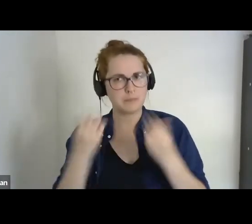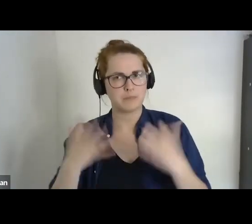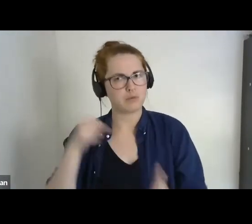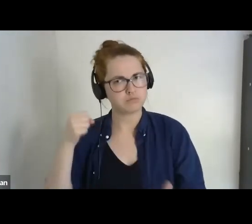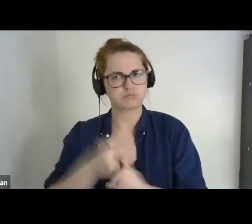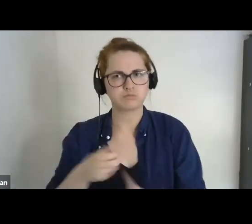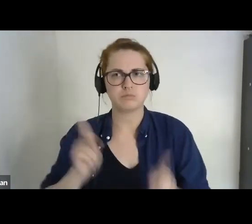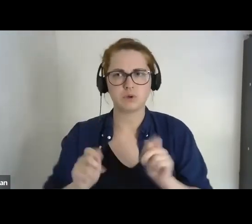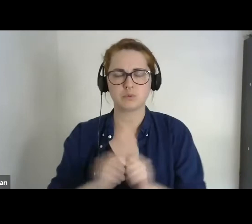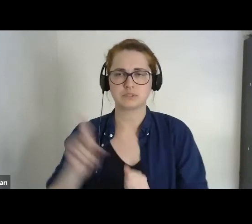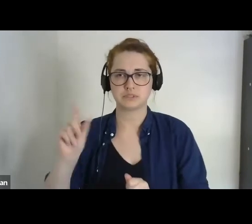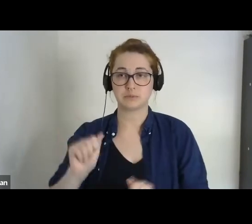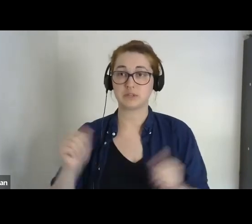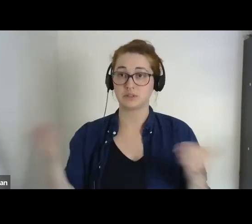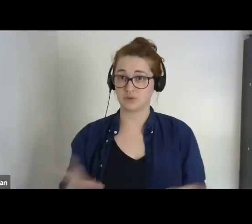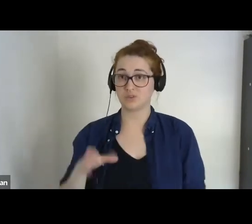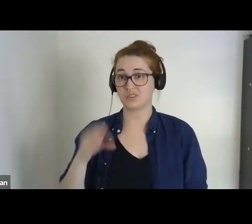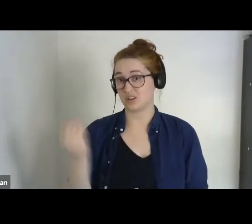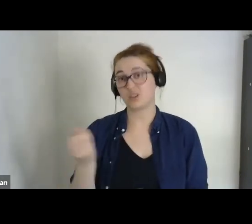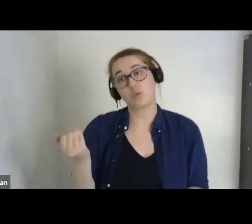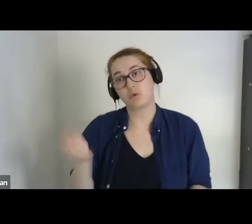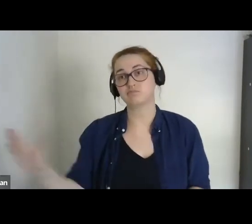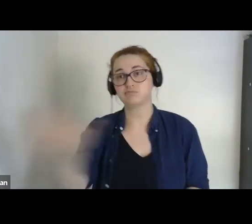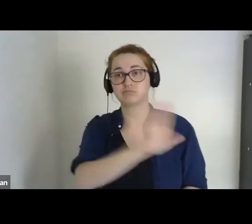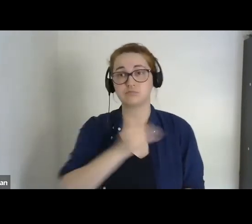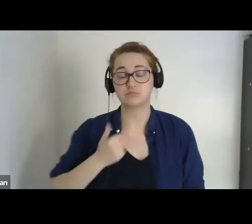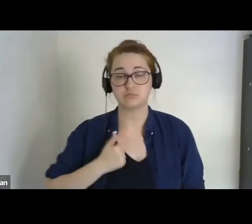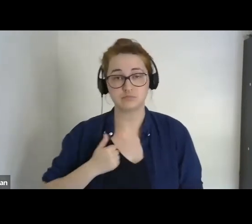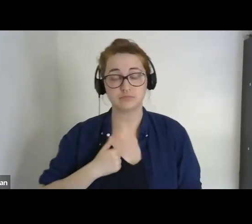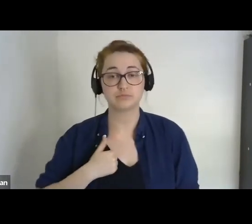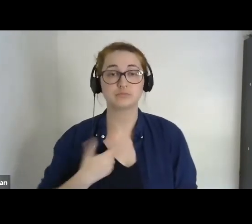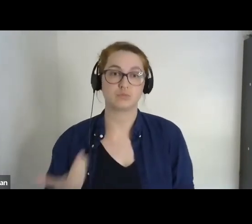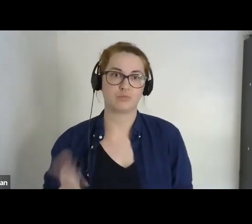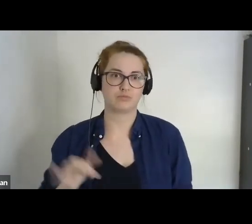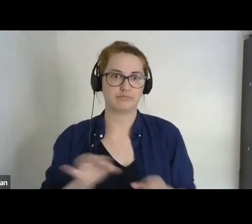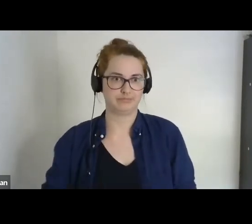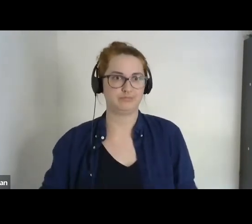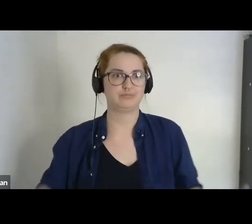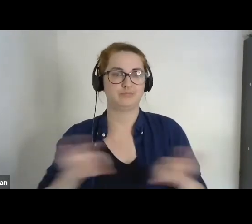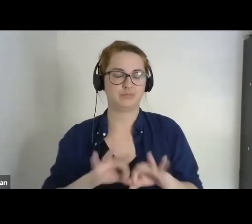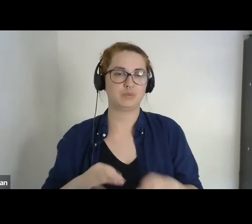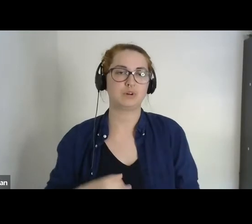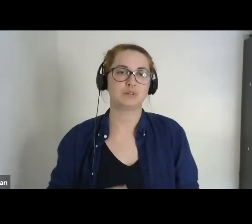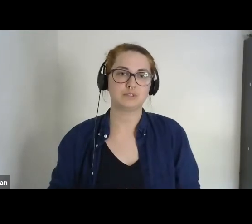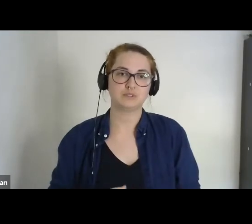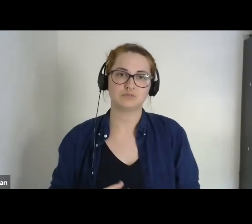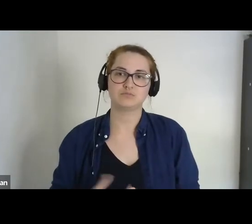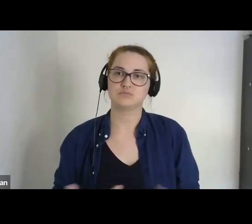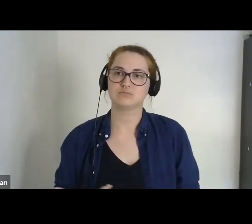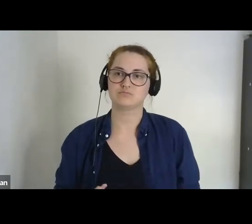in Ontario and throughout the country. And so we think it's really important to make sure that we also